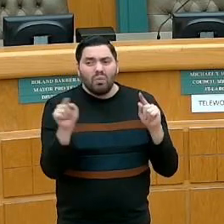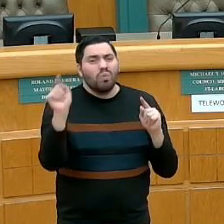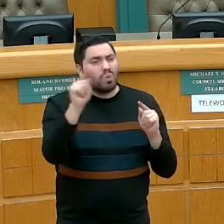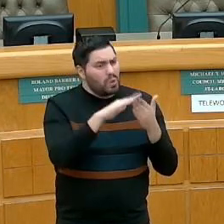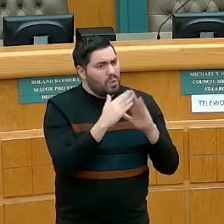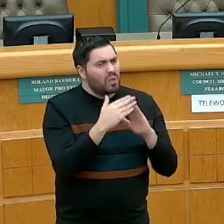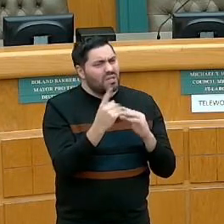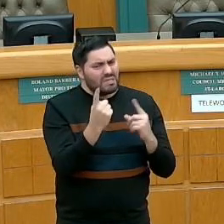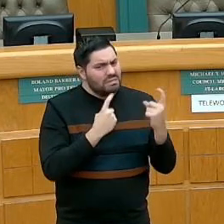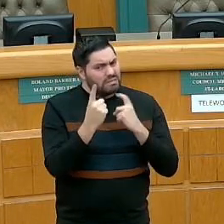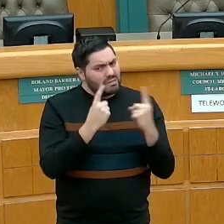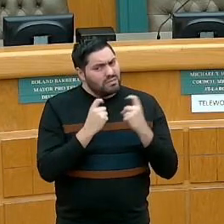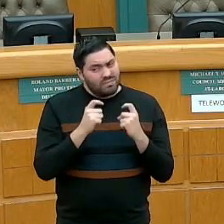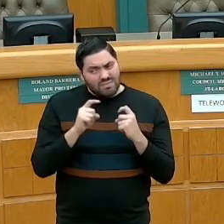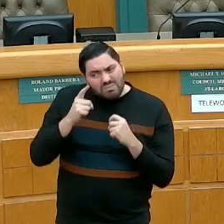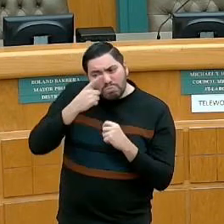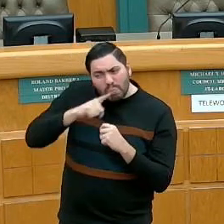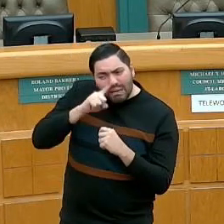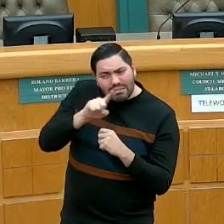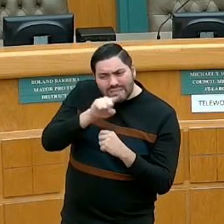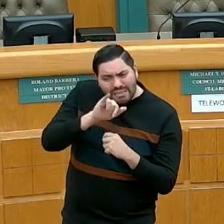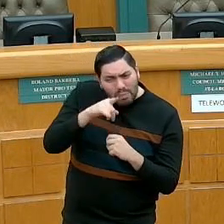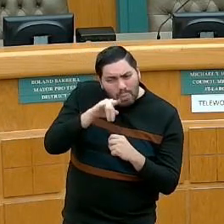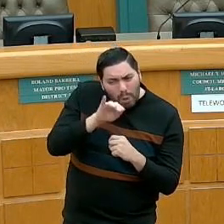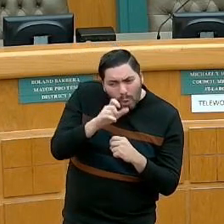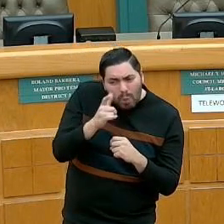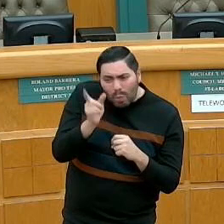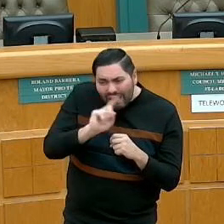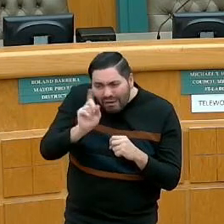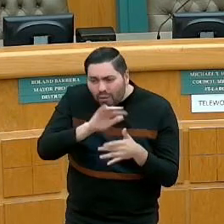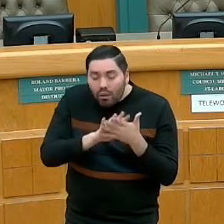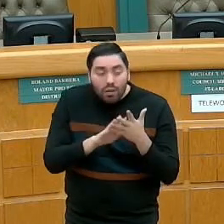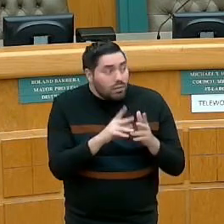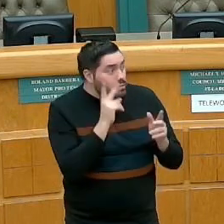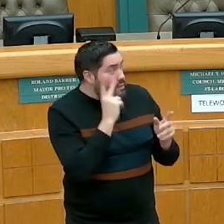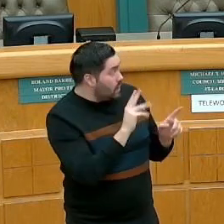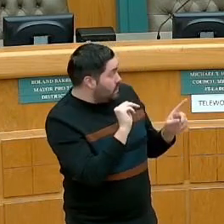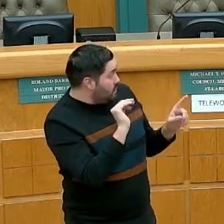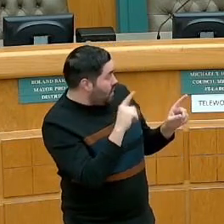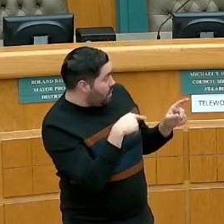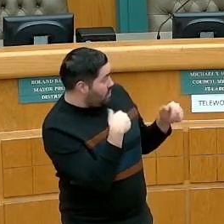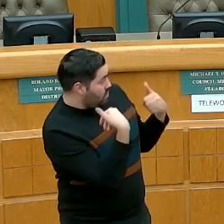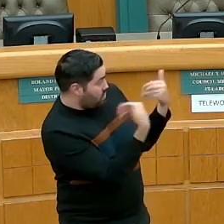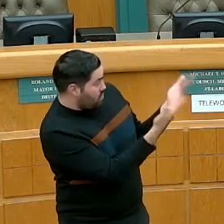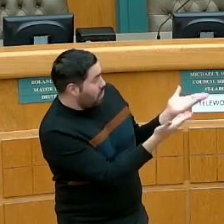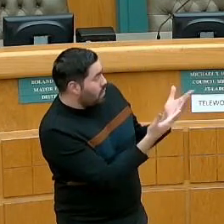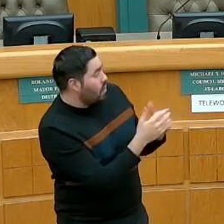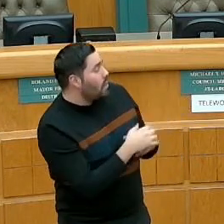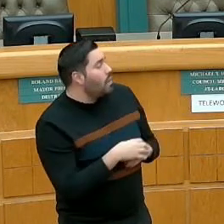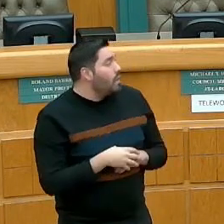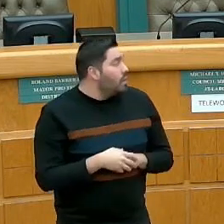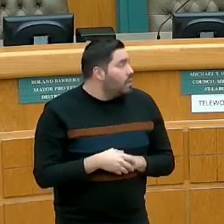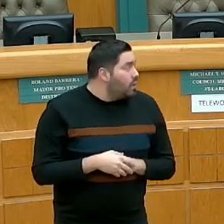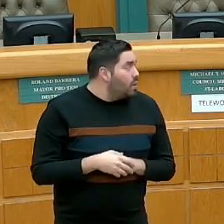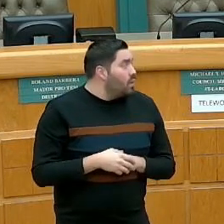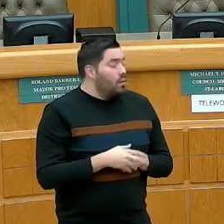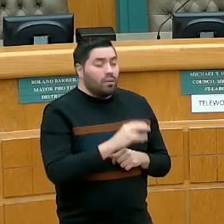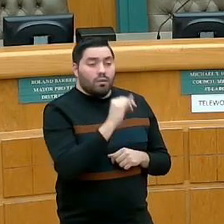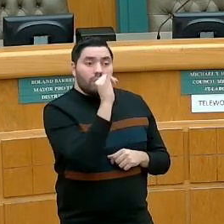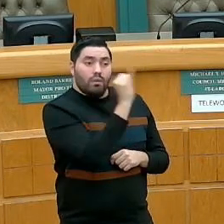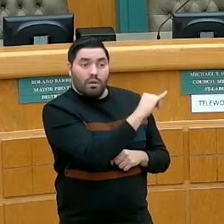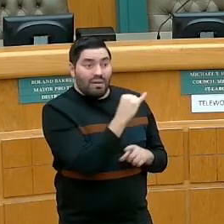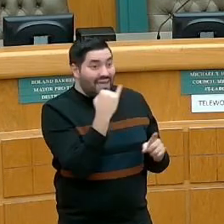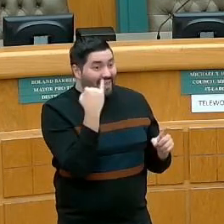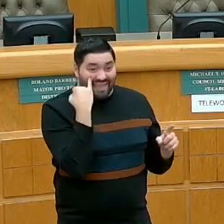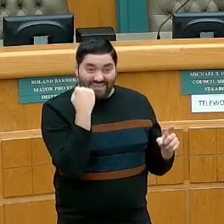community, and we finally have the model ready. This map that you see on the screen today is, if it's not